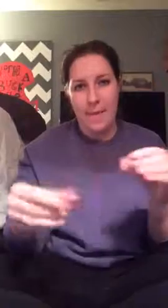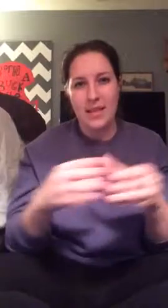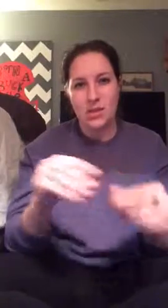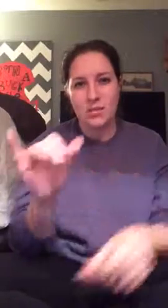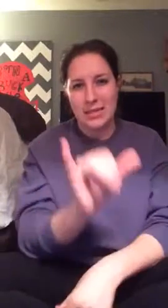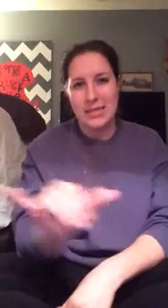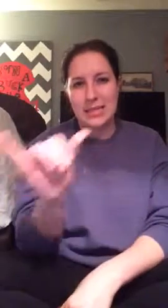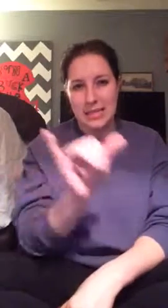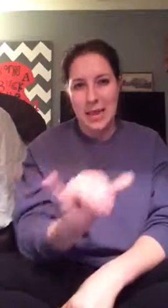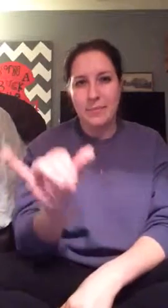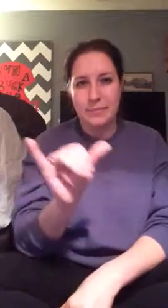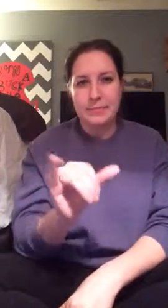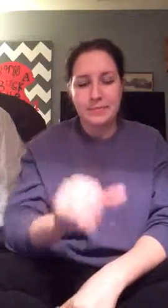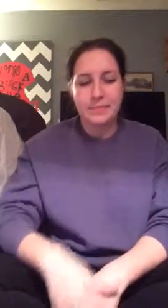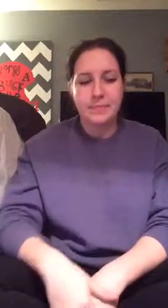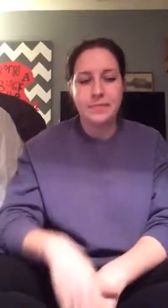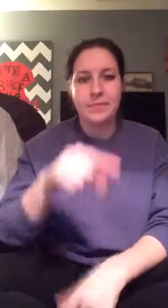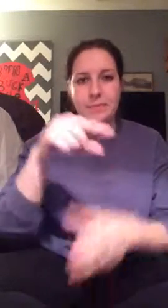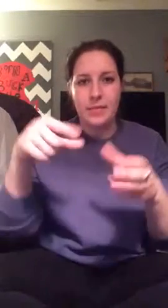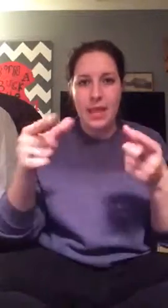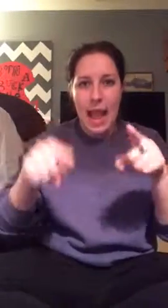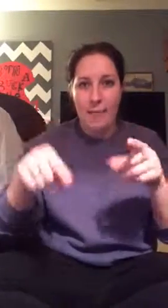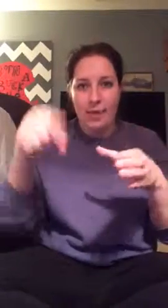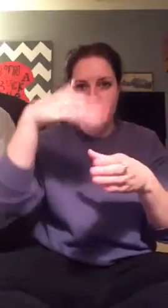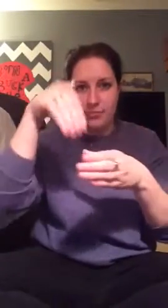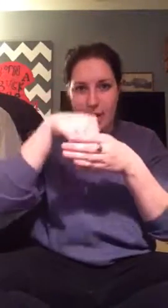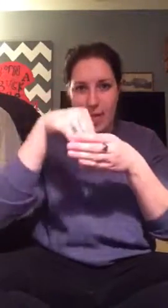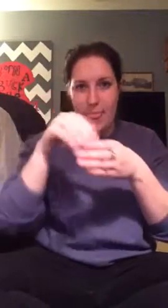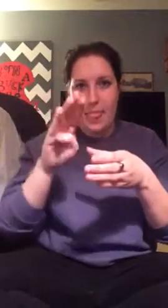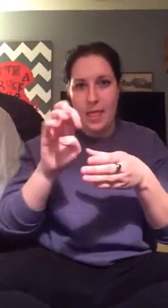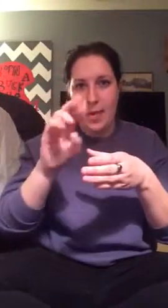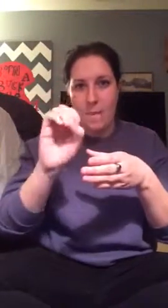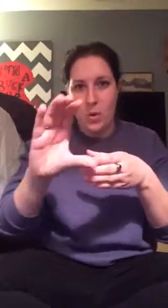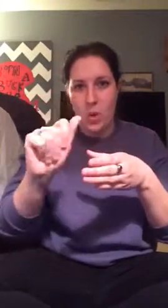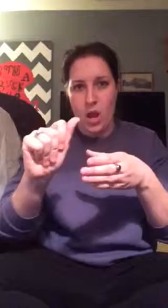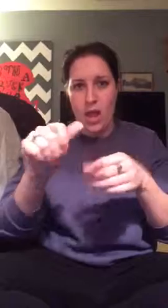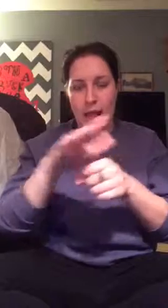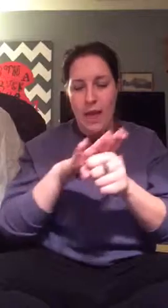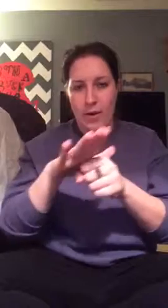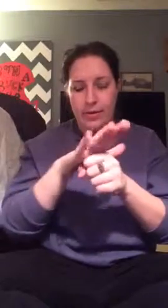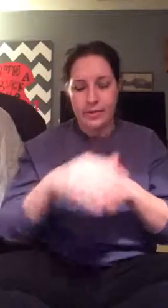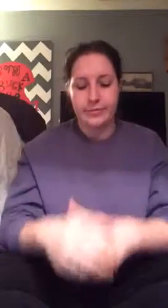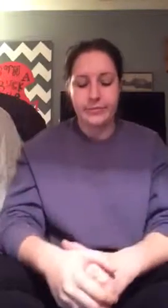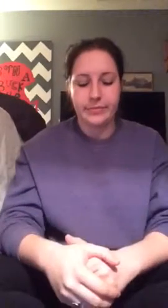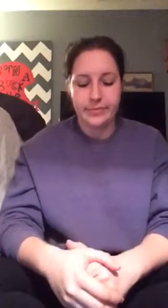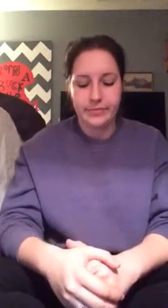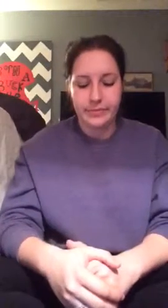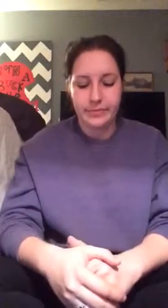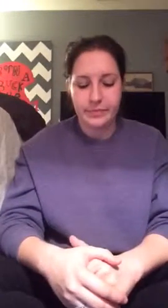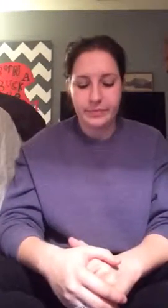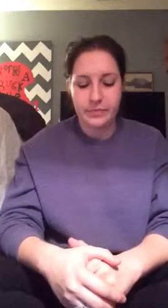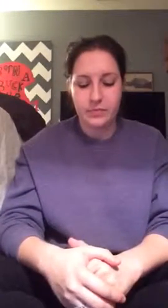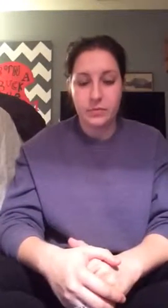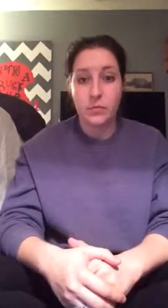to the Broca's area if you're expecting a response from the client or a person. Next, we have